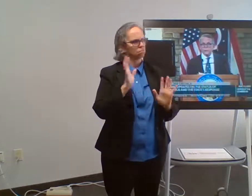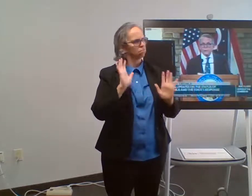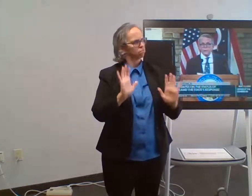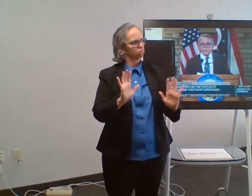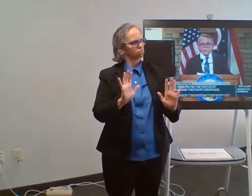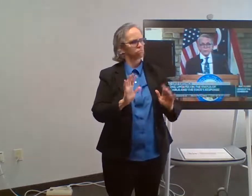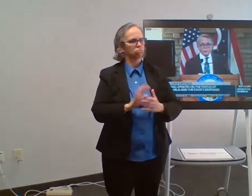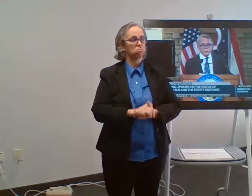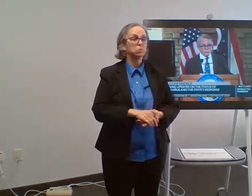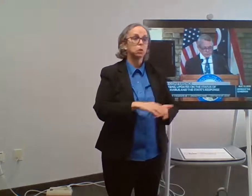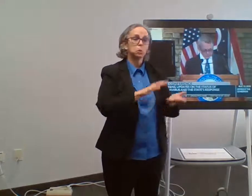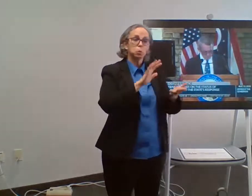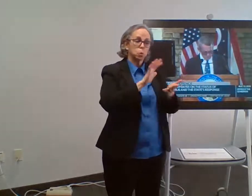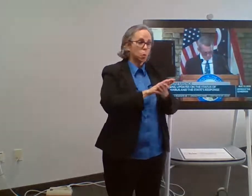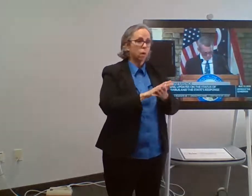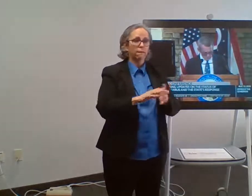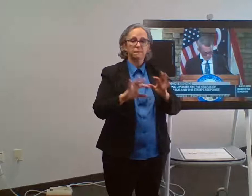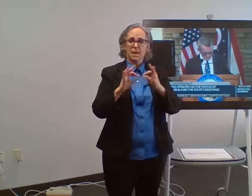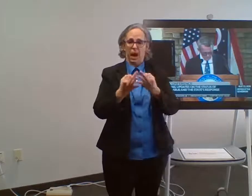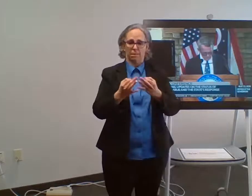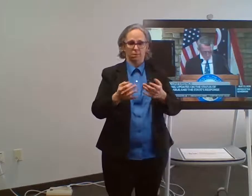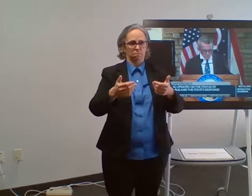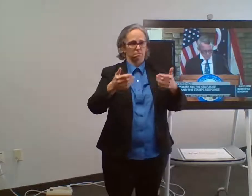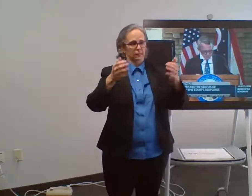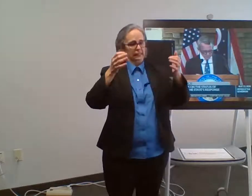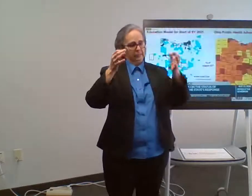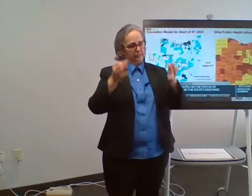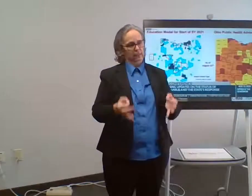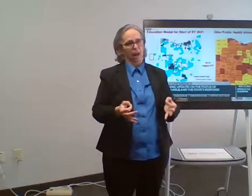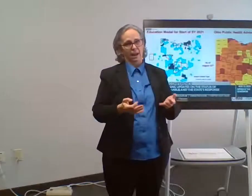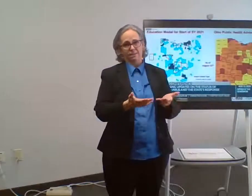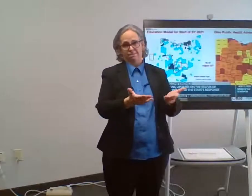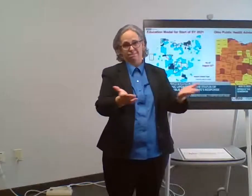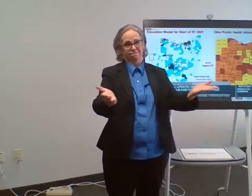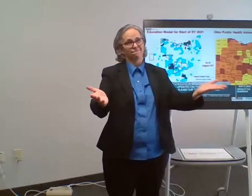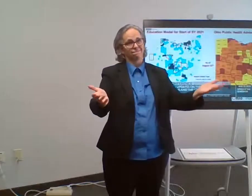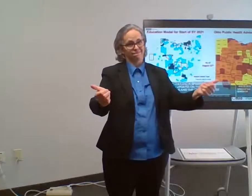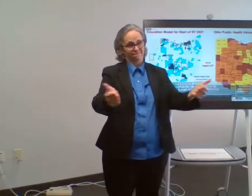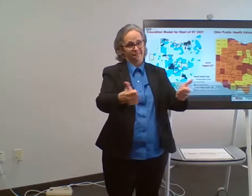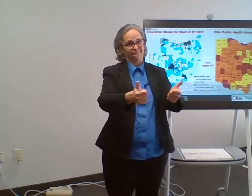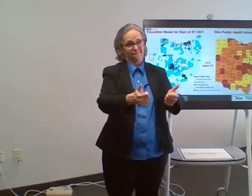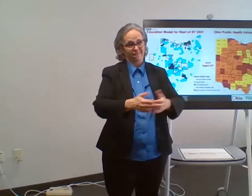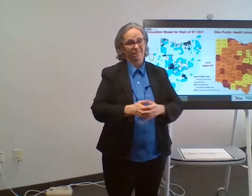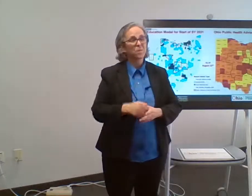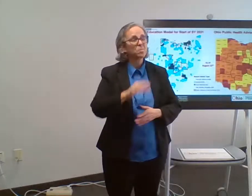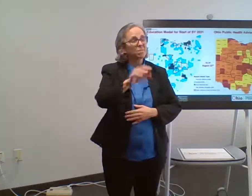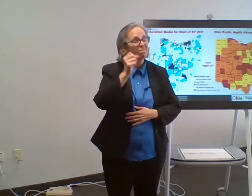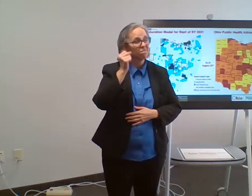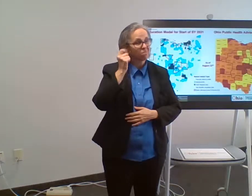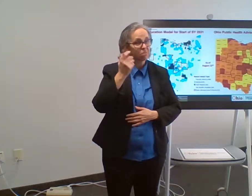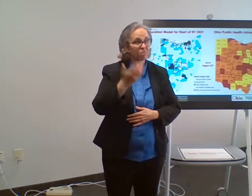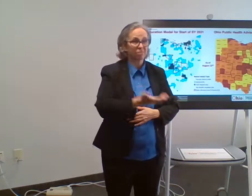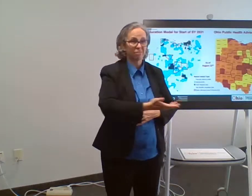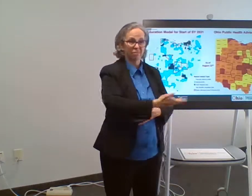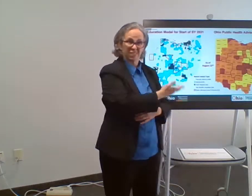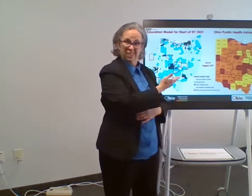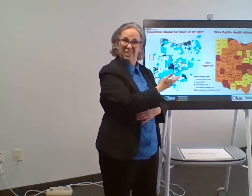decisions. But if you look at back at the map for a moment, Eric,